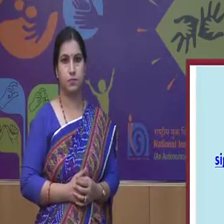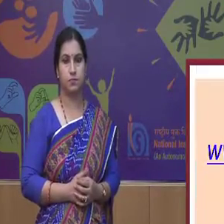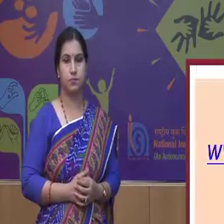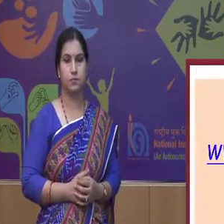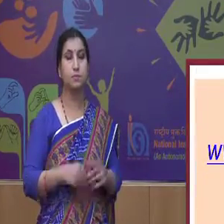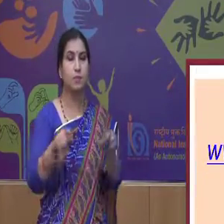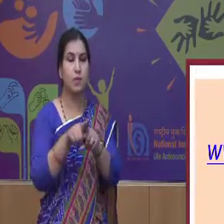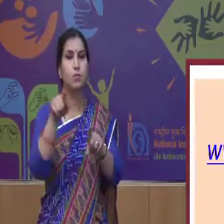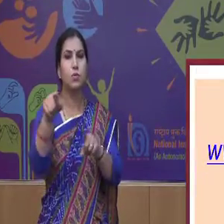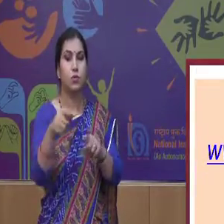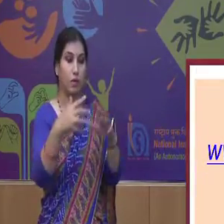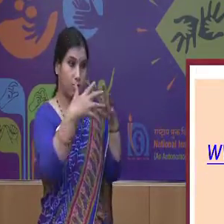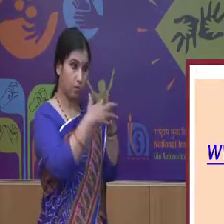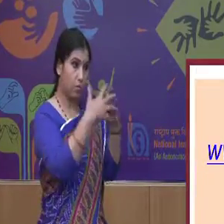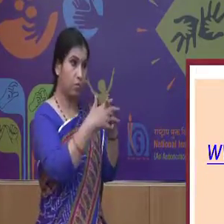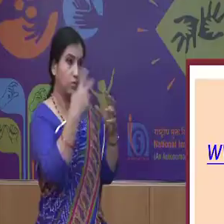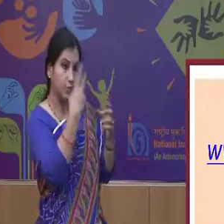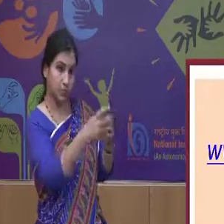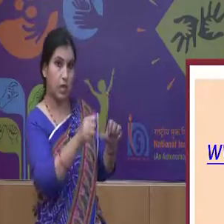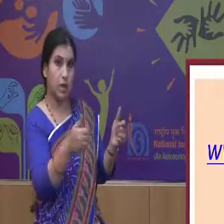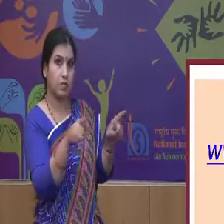You can also visit our website